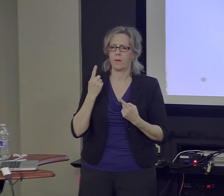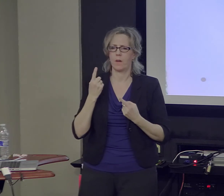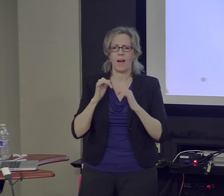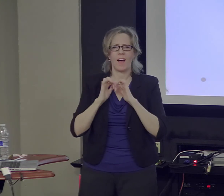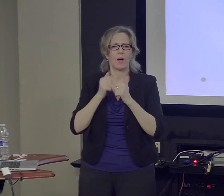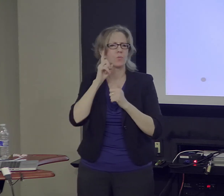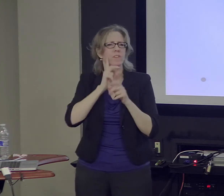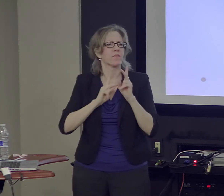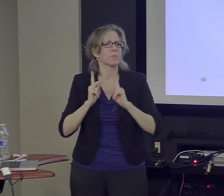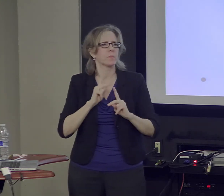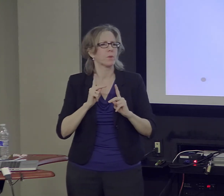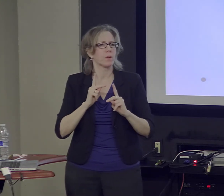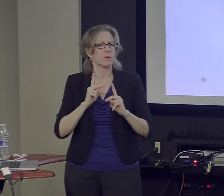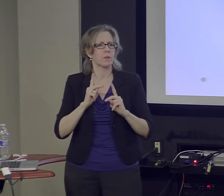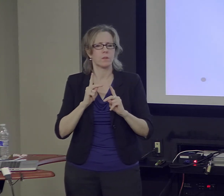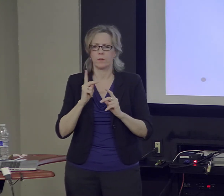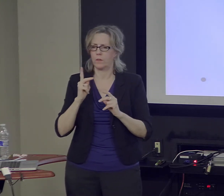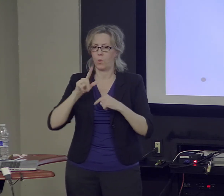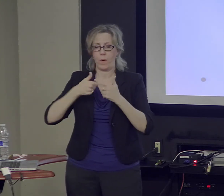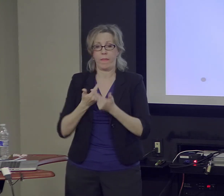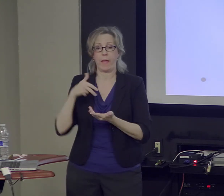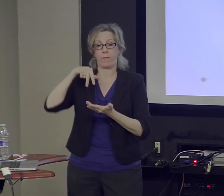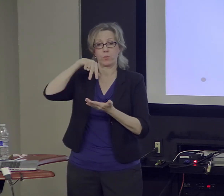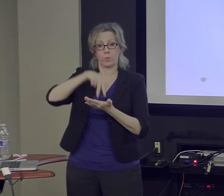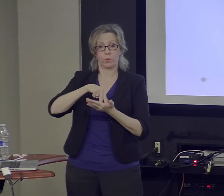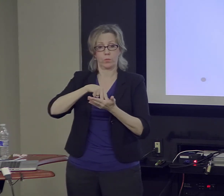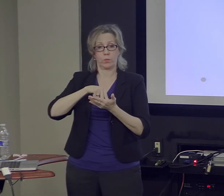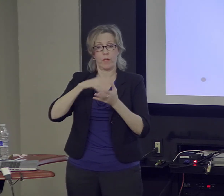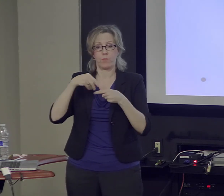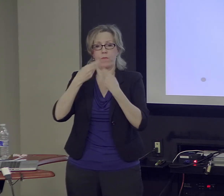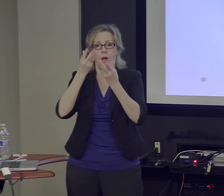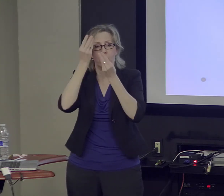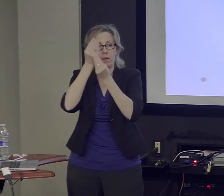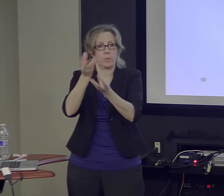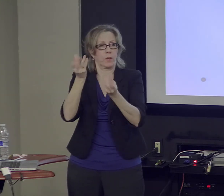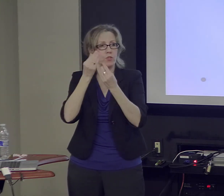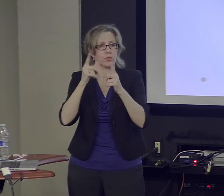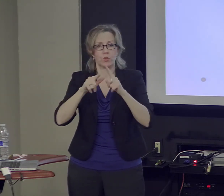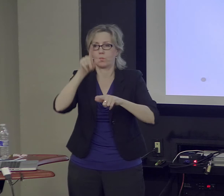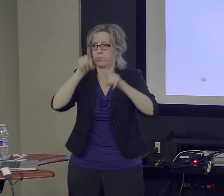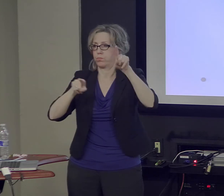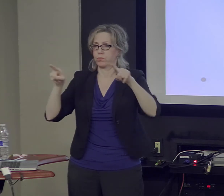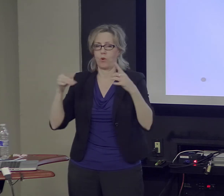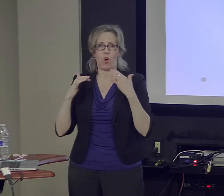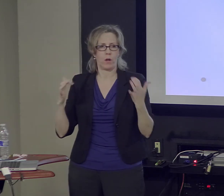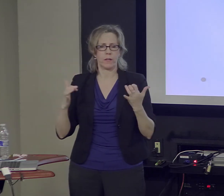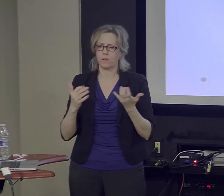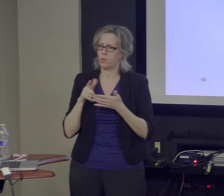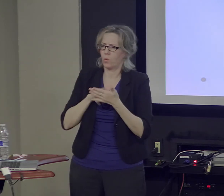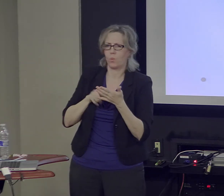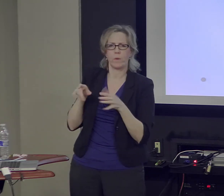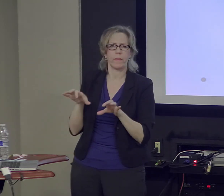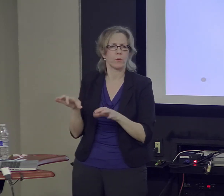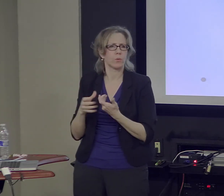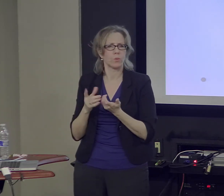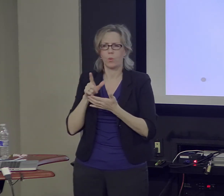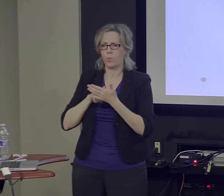sign. I'm looking to understand that when a deaf presenter has